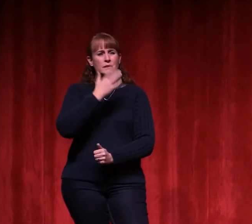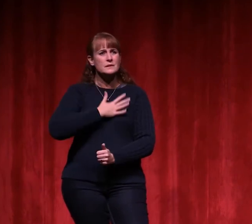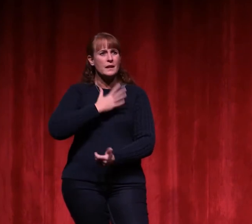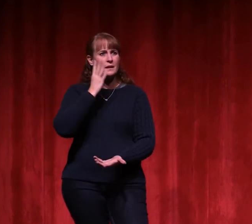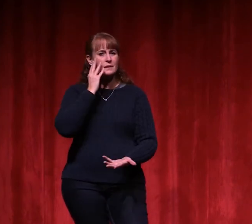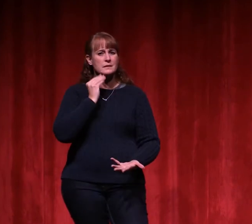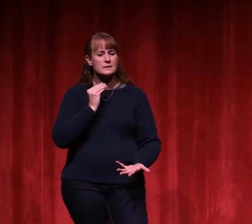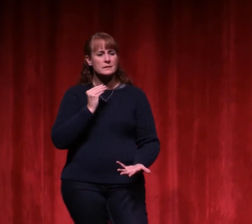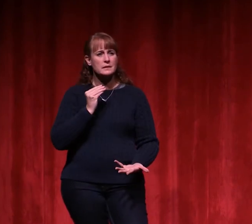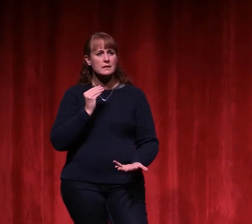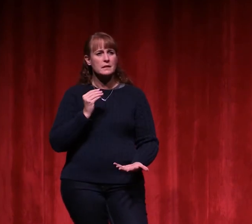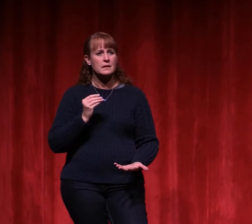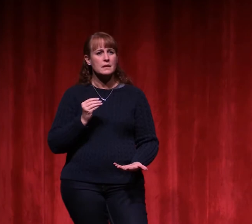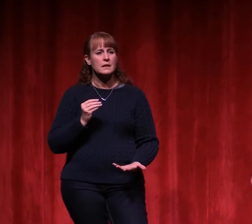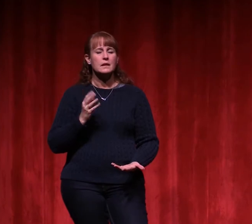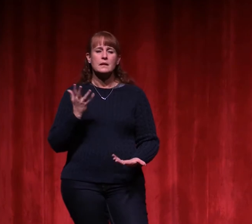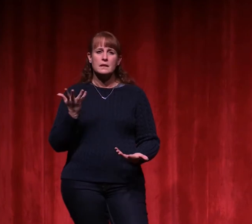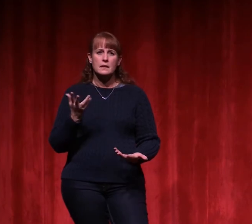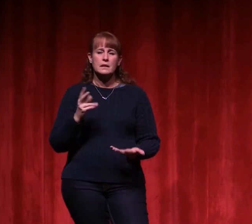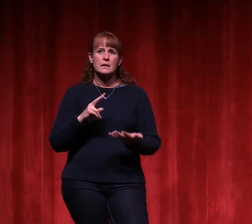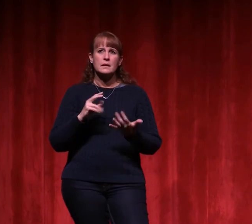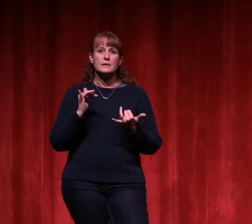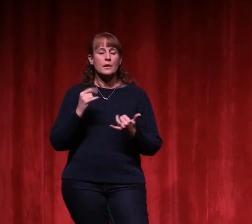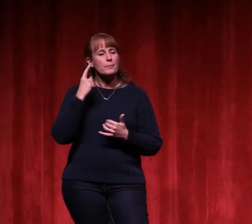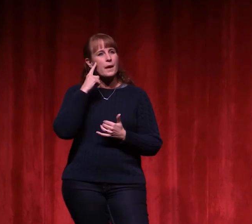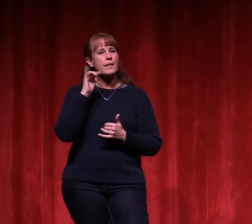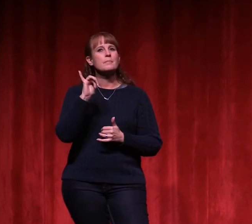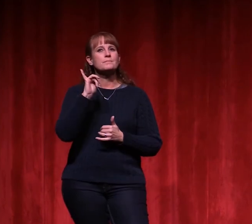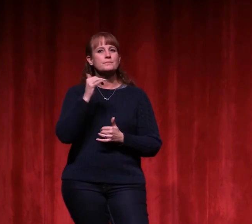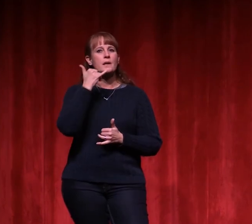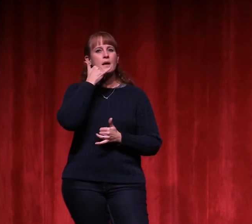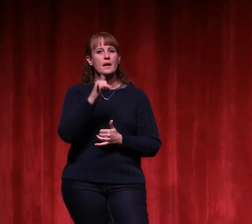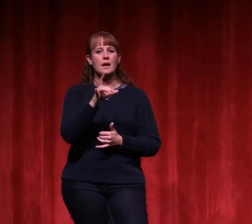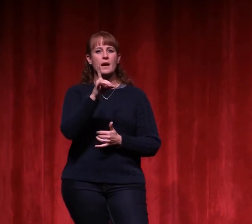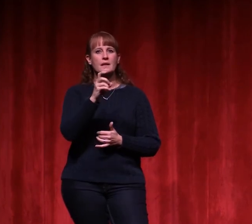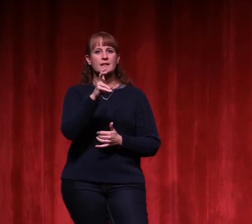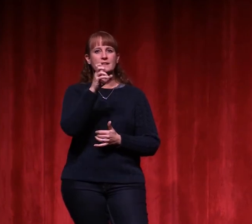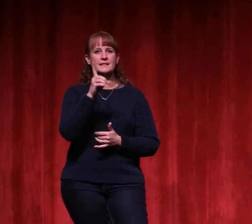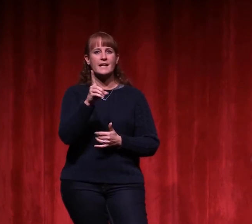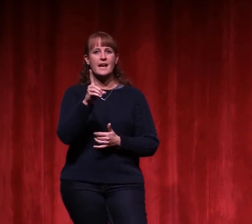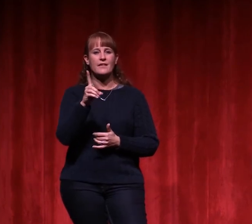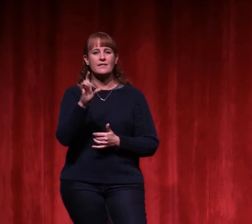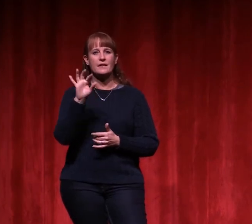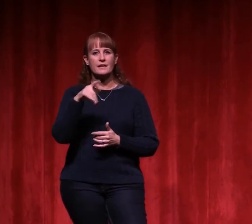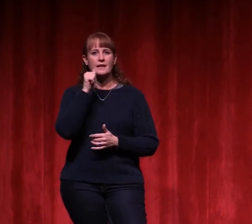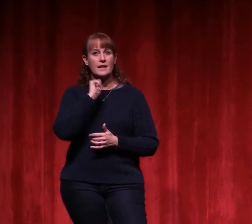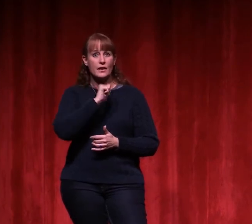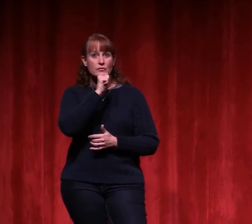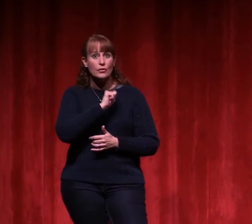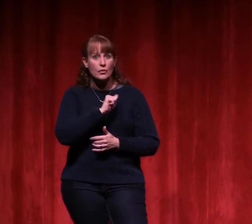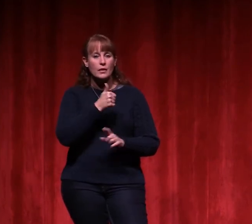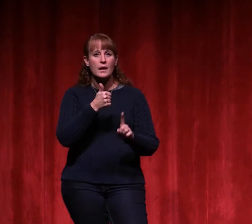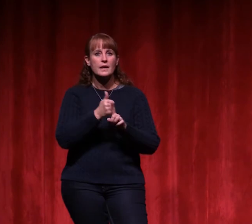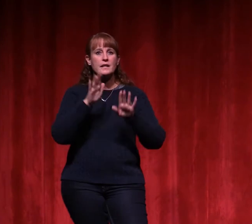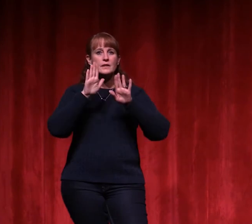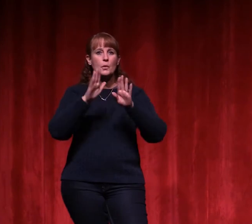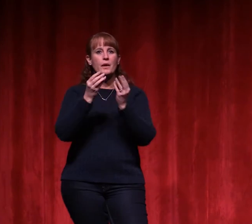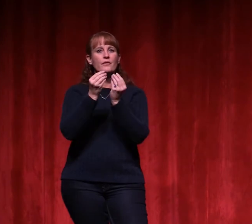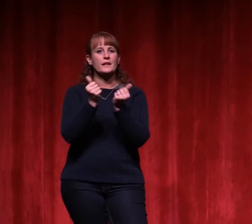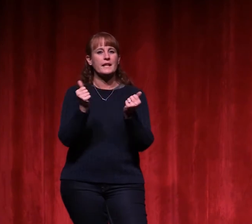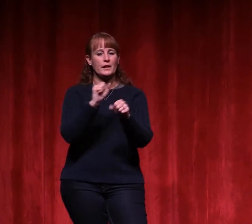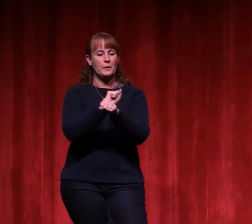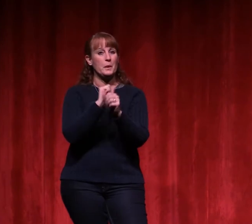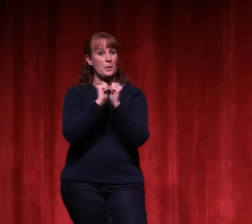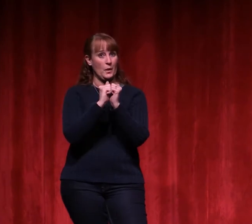I'm going through. So I thought, oh, I'll call David Milgram up in Flagstaff. He's a wonderful healer, and we